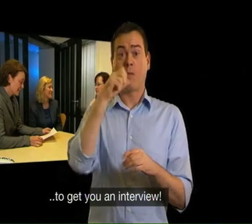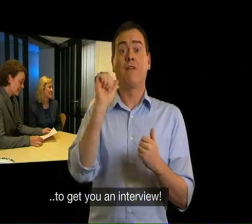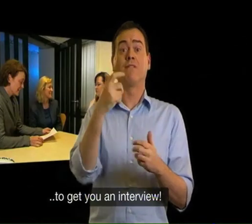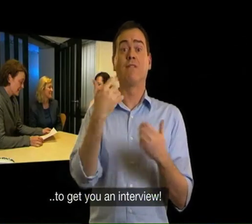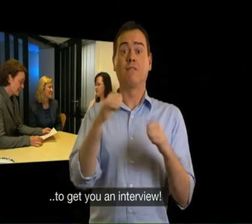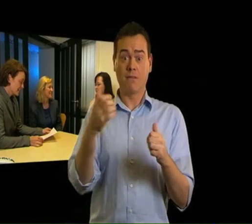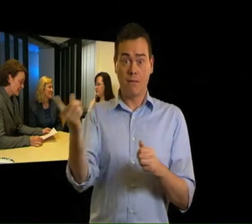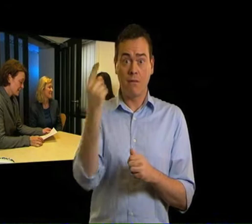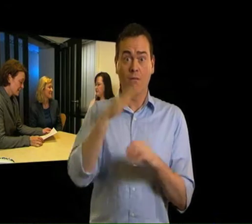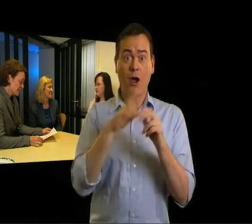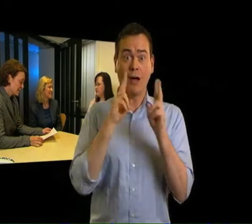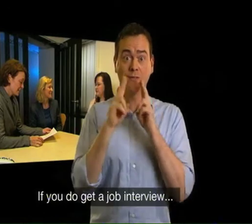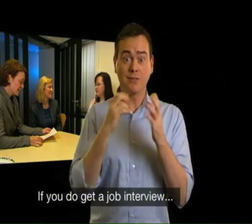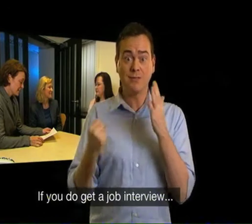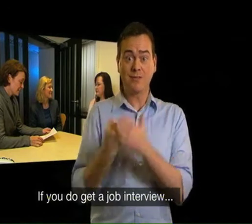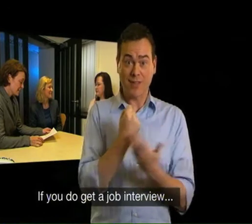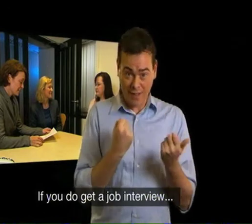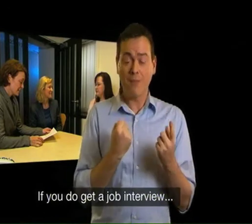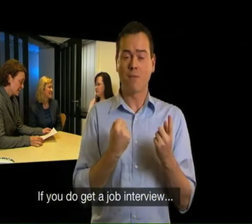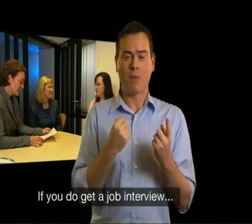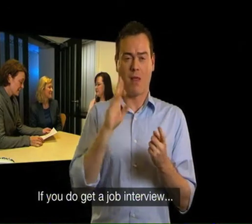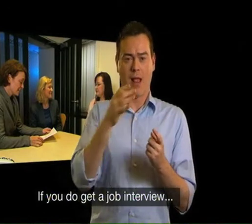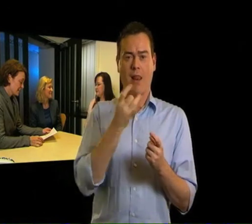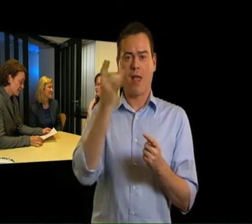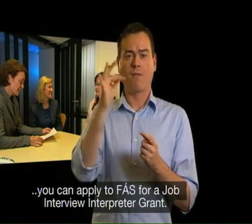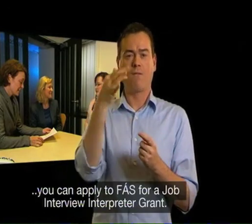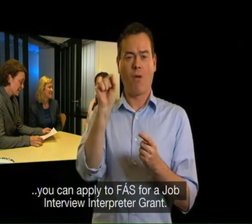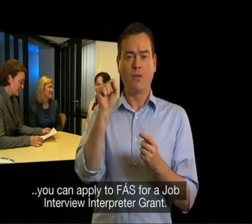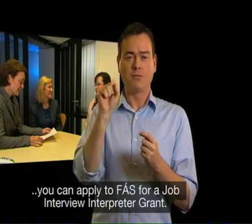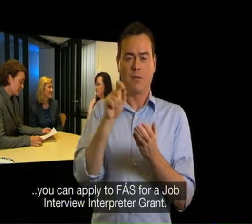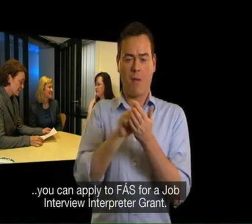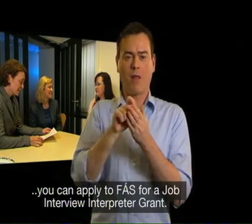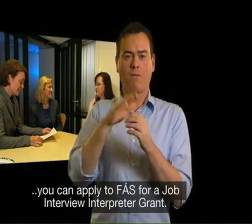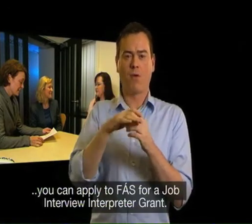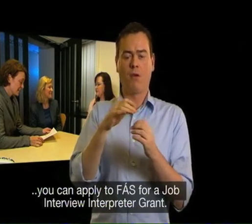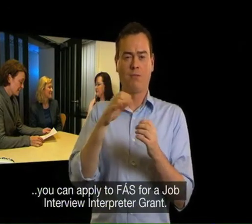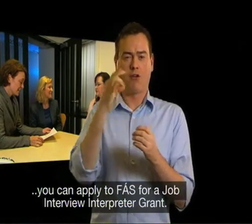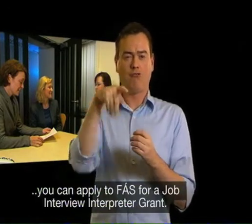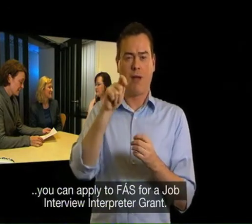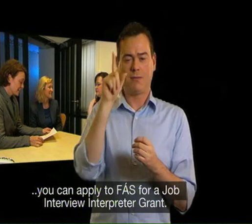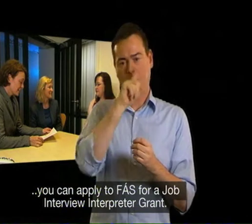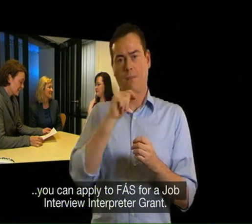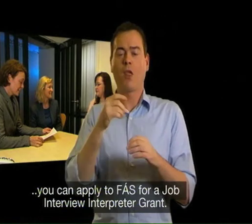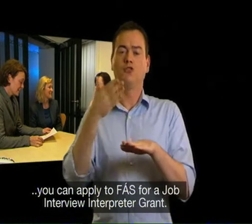interview. If you do get a job interview, you can apply to FÁS for a Job Interview Interpreter